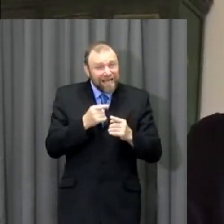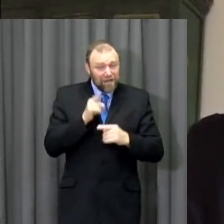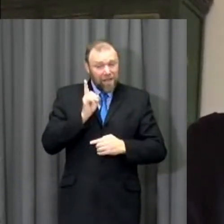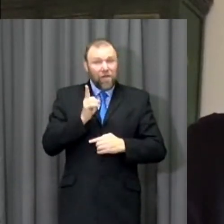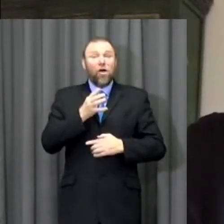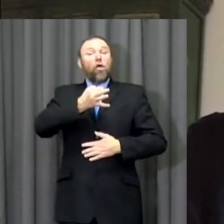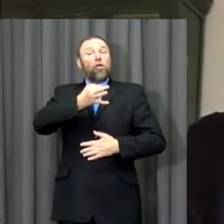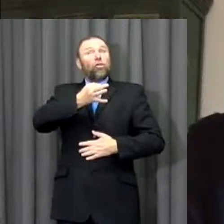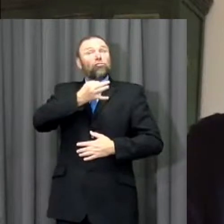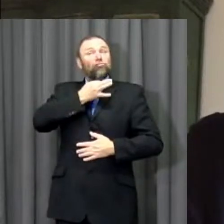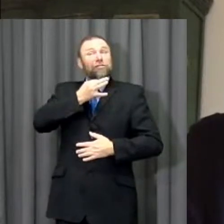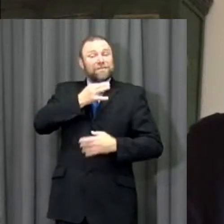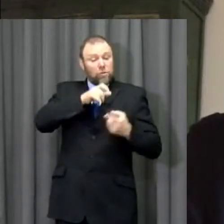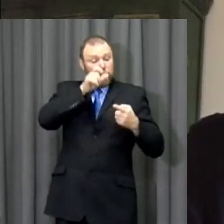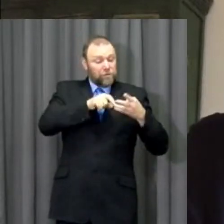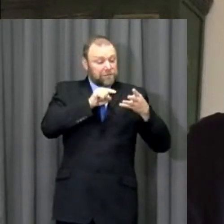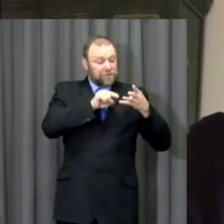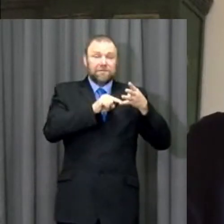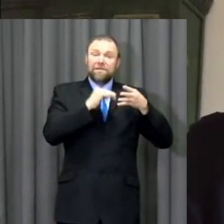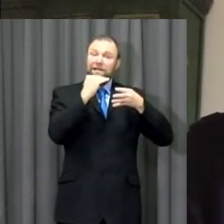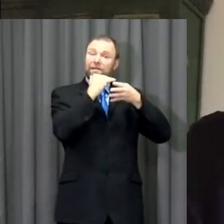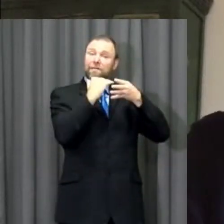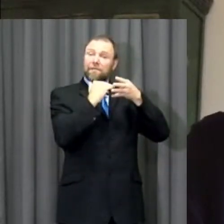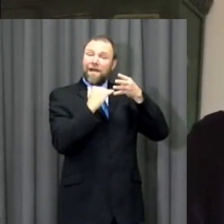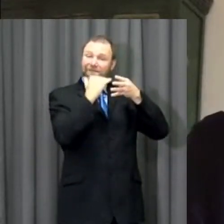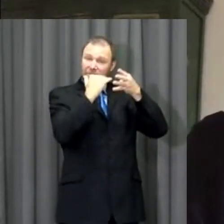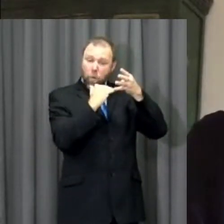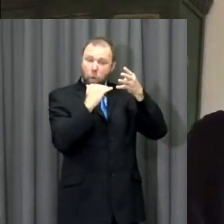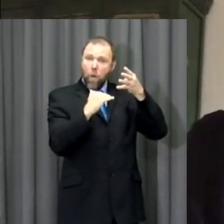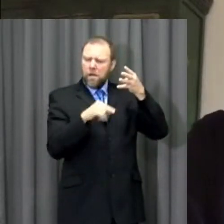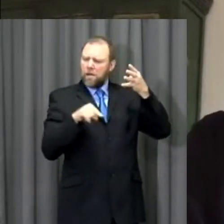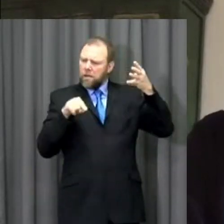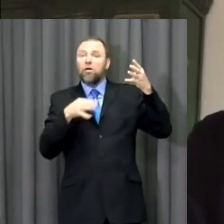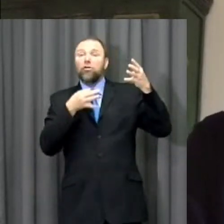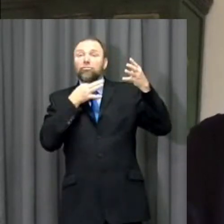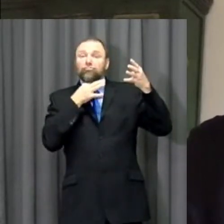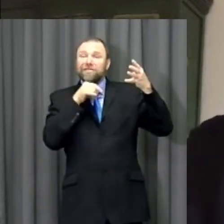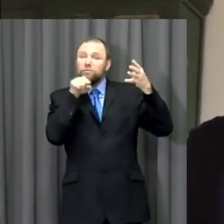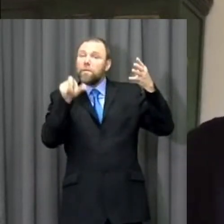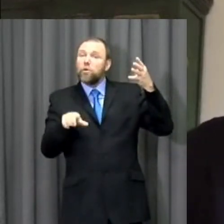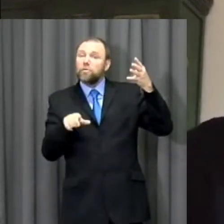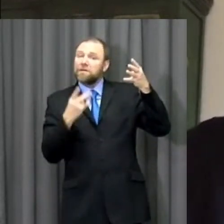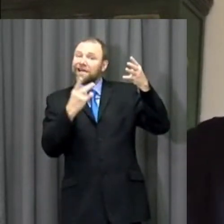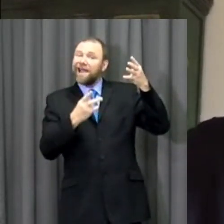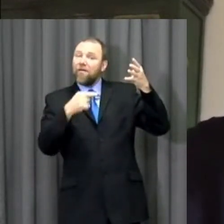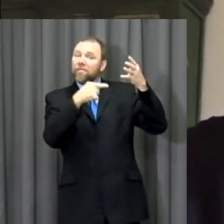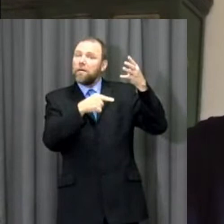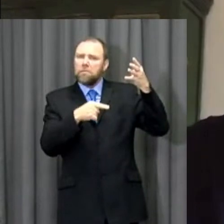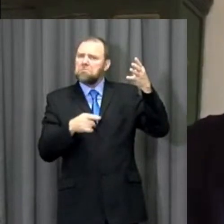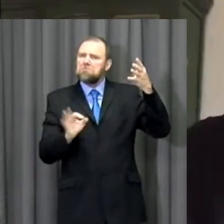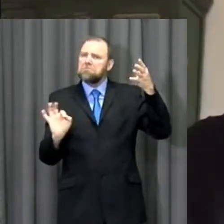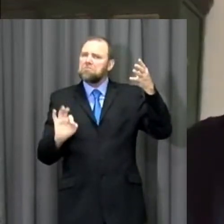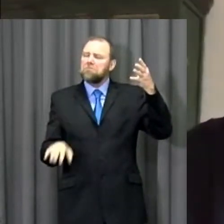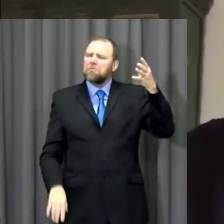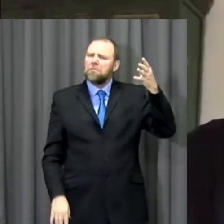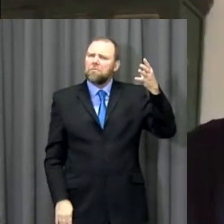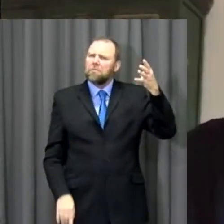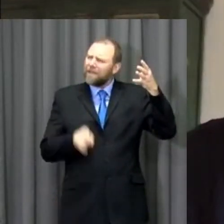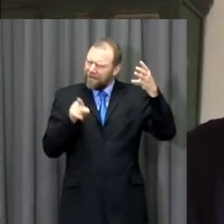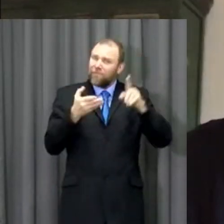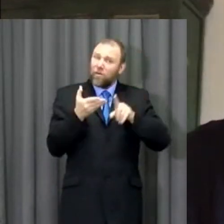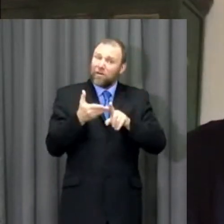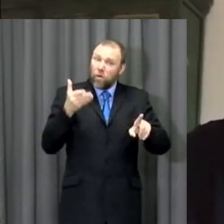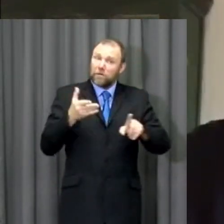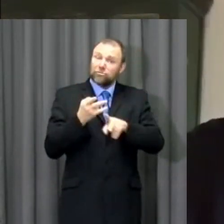to the unvaccinated, unpaid carer doesn't exist, especially given the growing number of variants? And if you acknowledge there's a risk, that